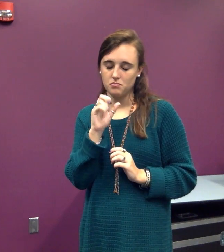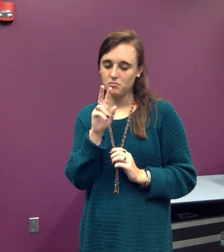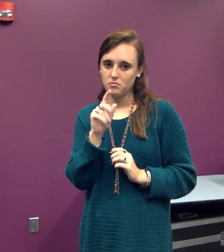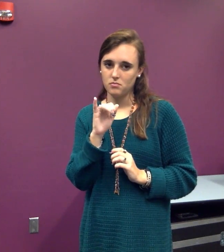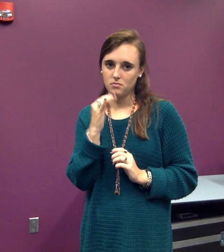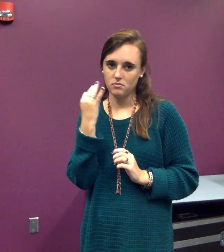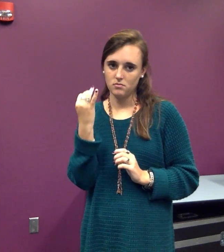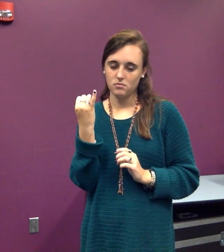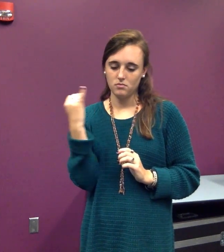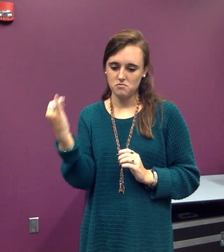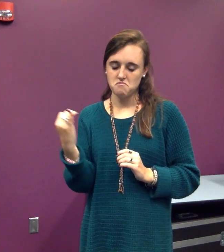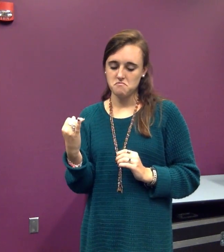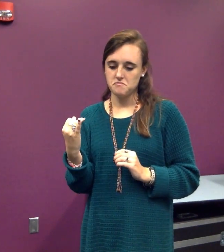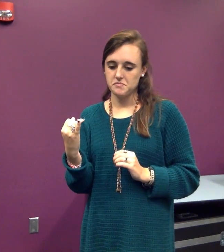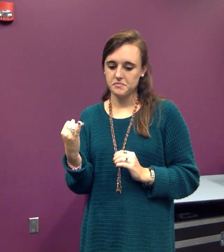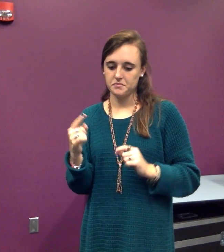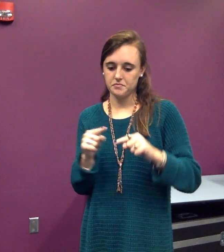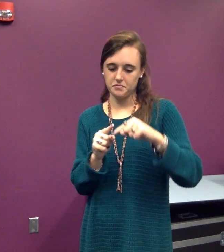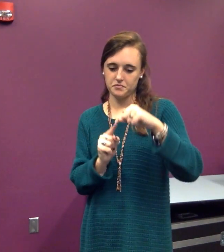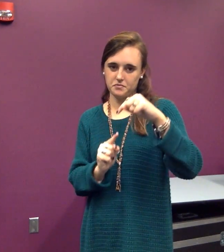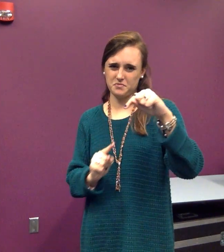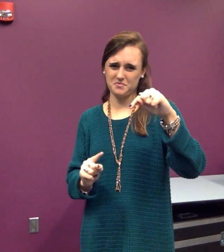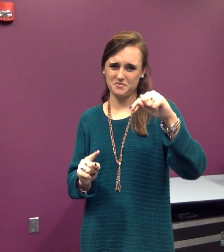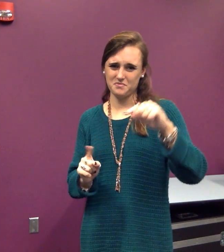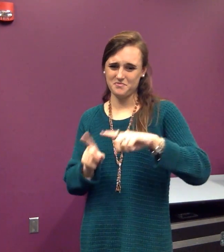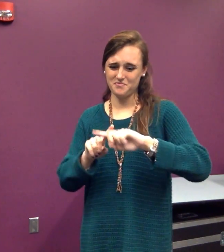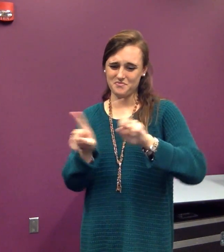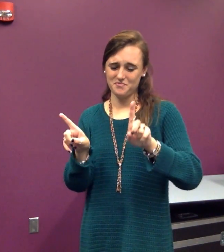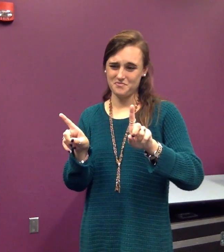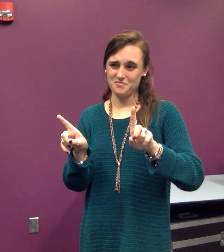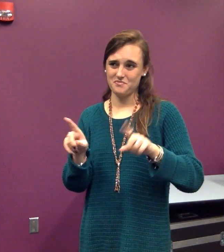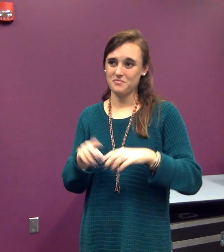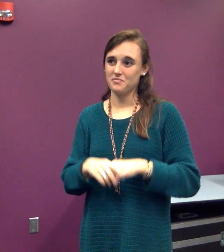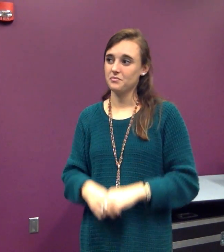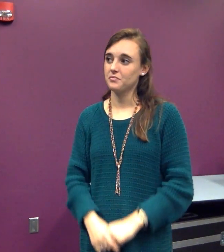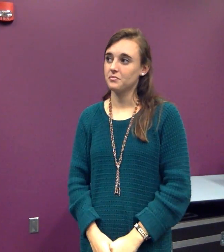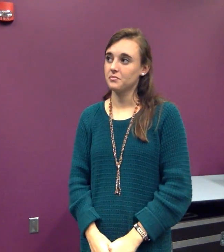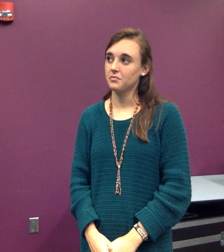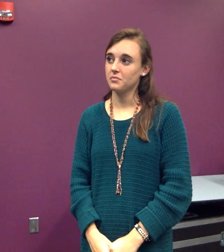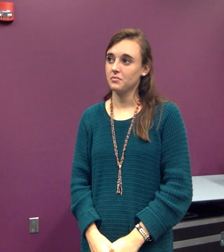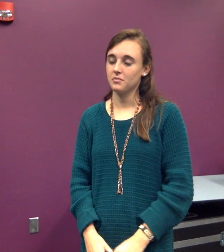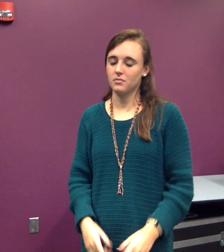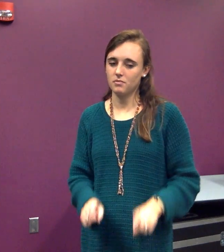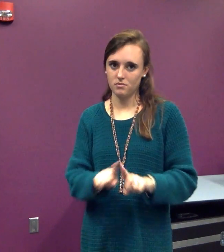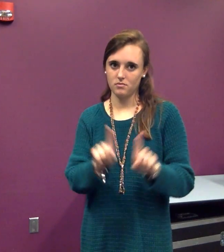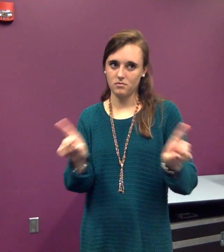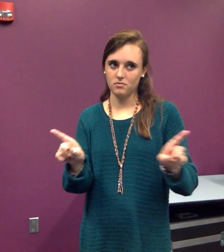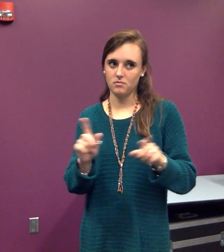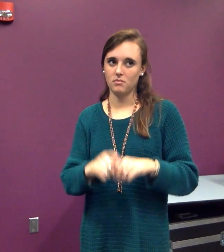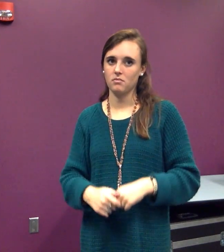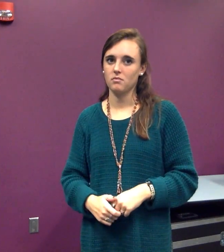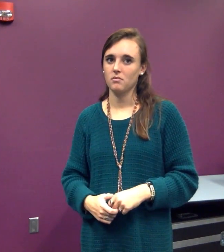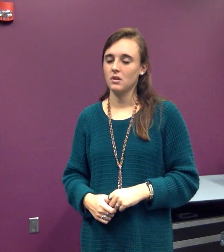by lining the triangle up at the bottom of the paper, you're guaranteed of drawing an absolutely vertical line.